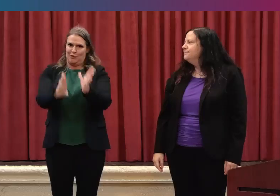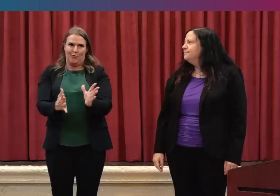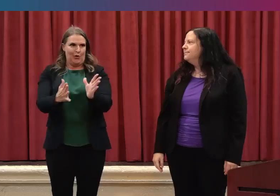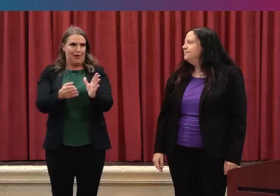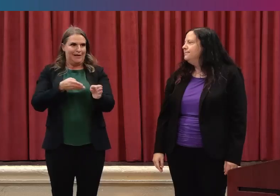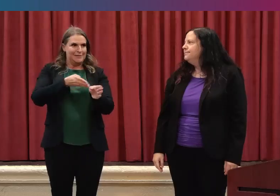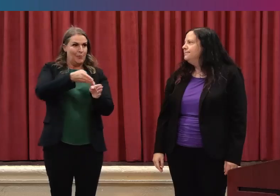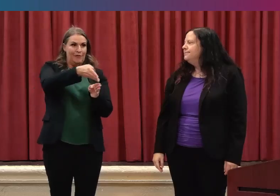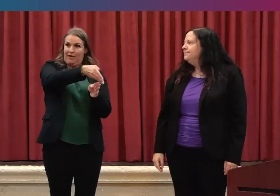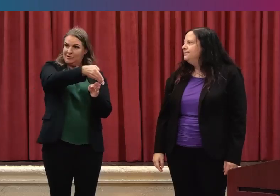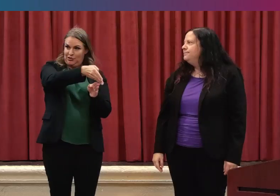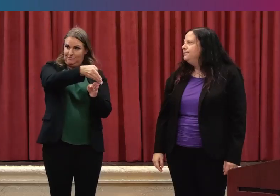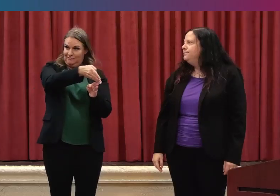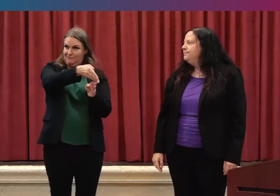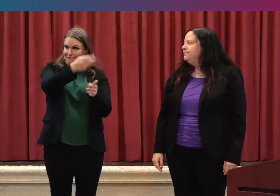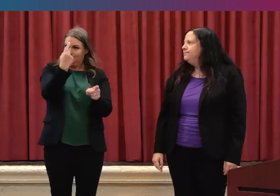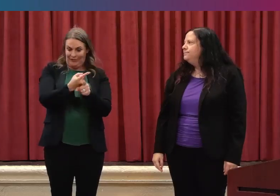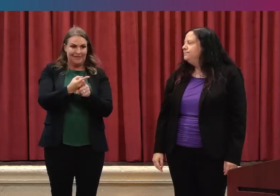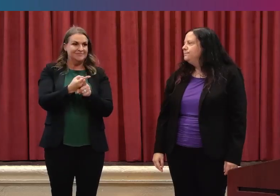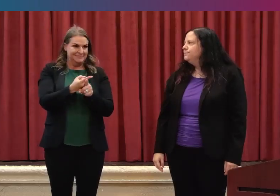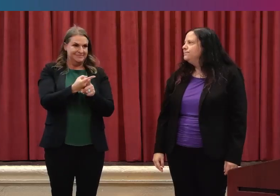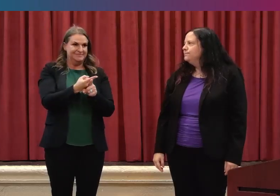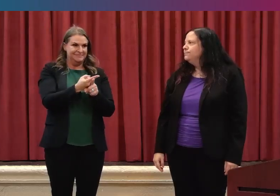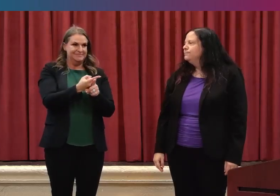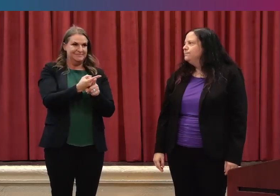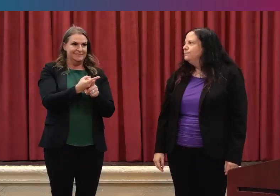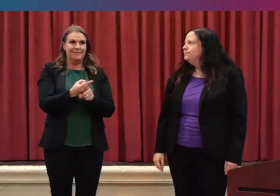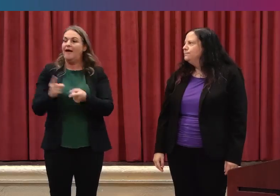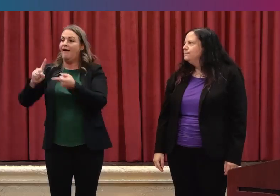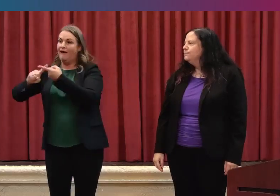Keep in mind that interpreting is a profession.